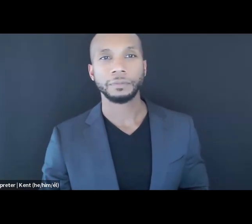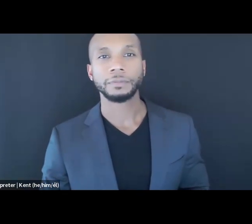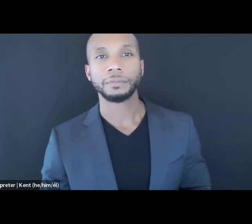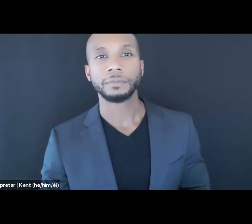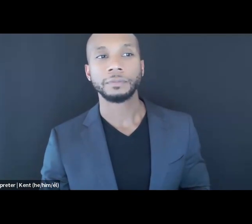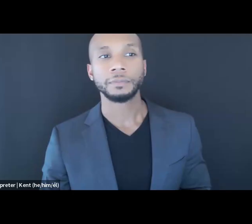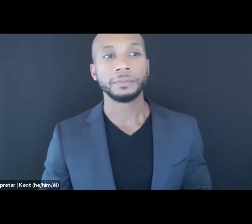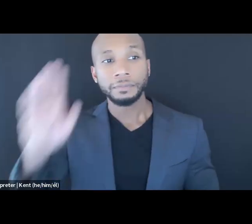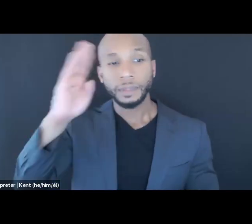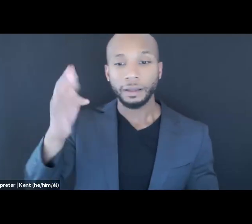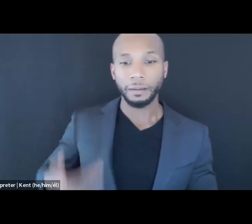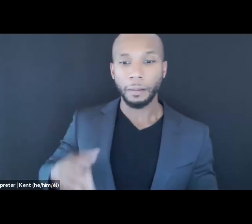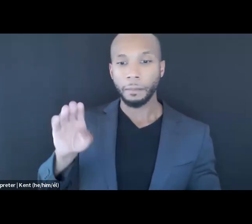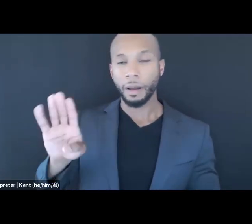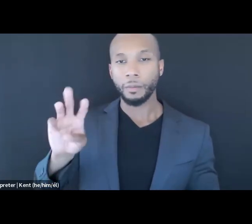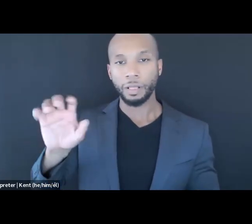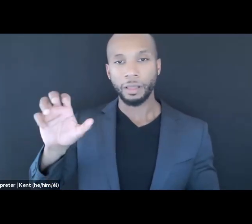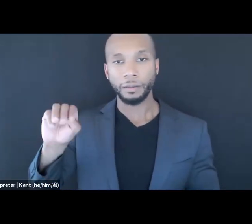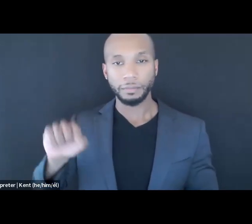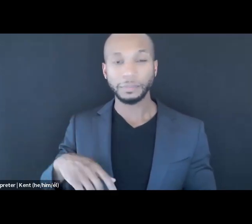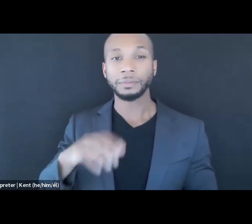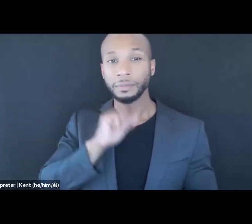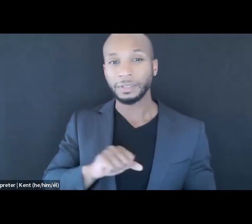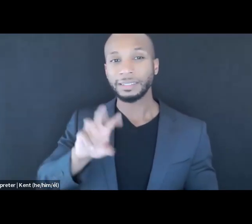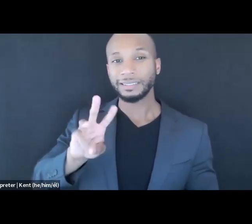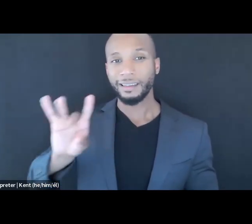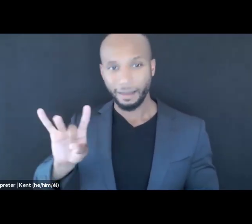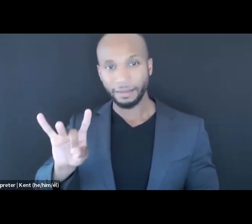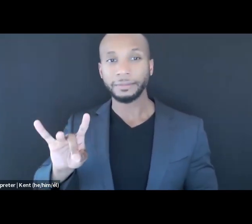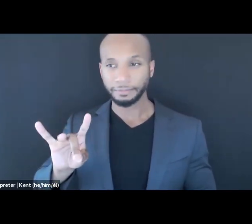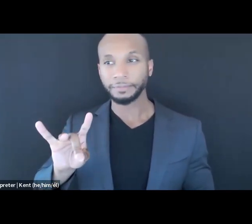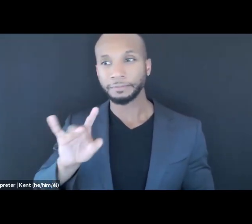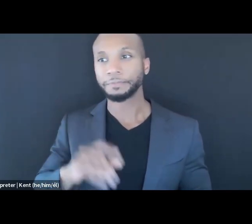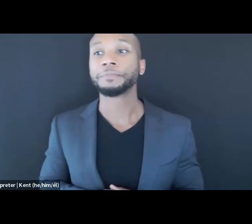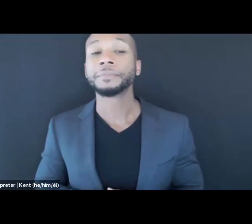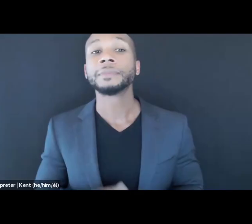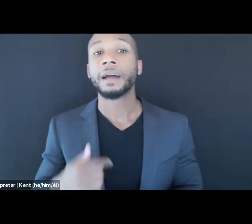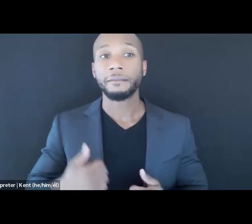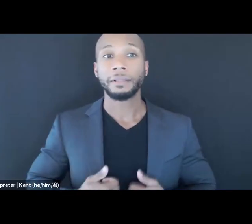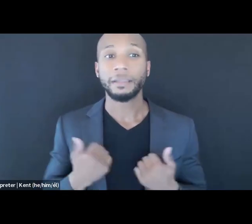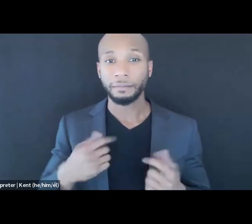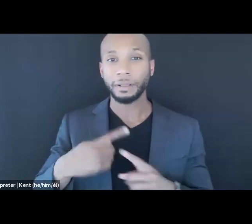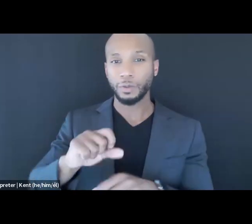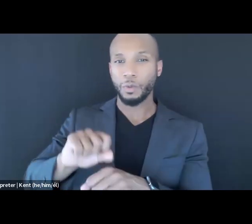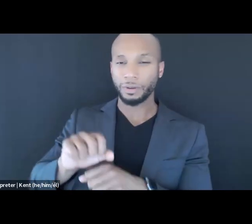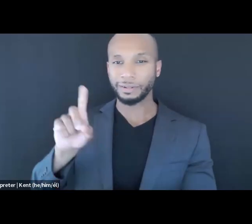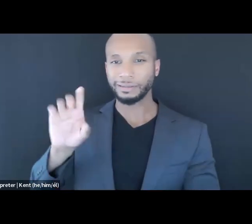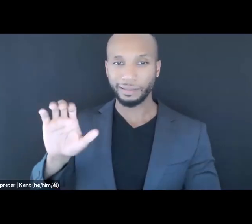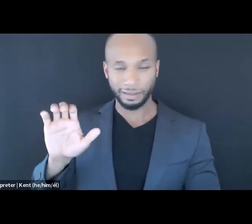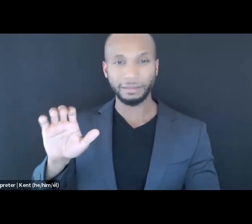Hi, I am Bob Williams, a 68-year-old guy. I have lived and worked in